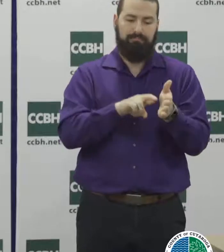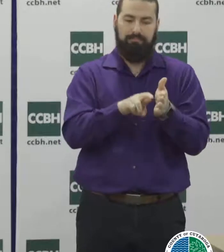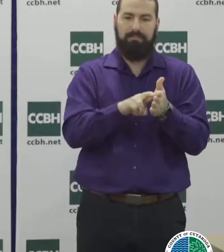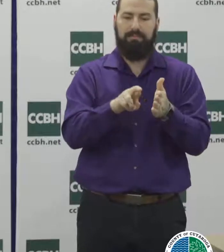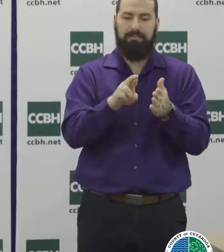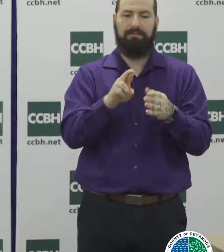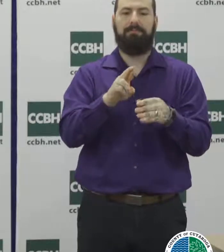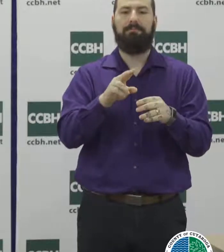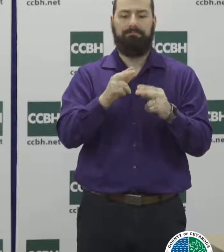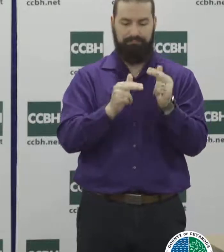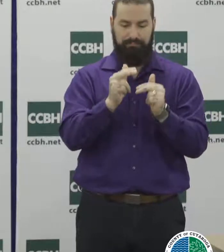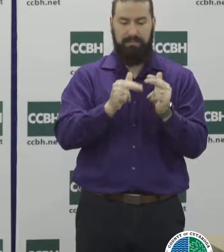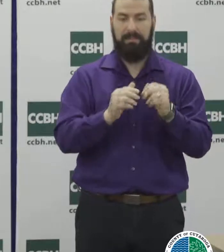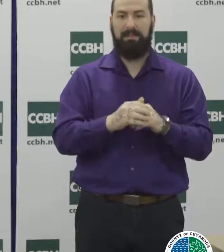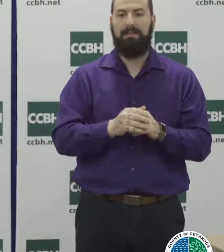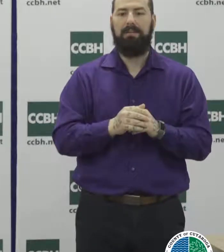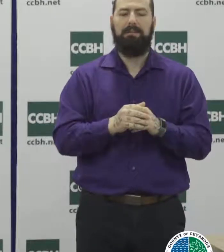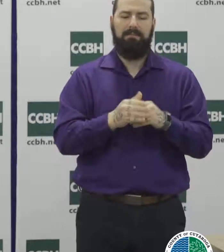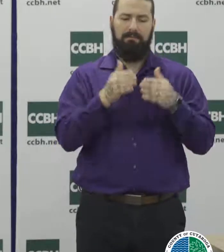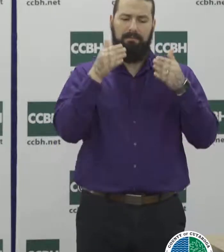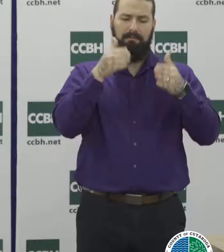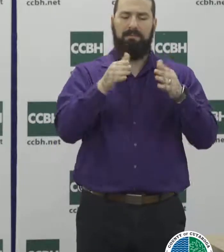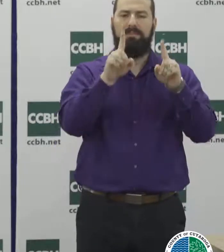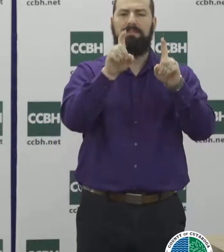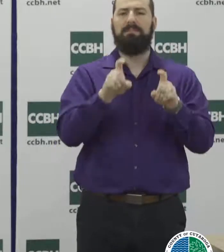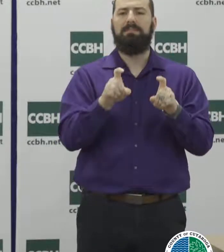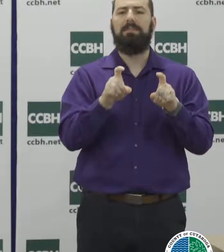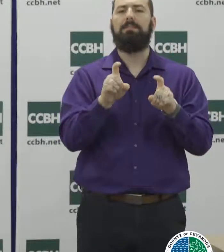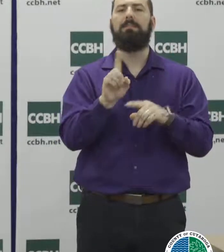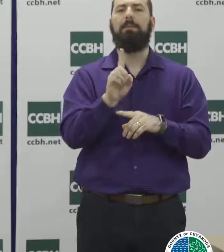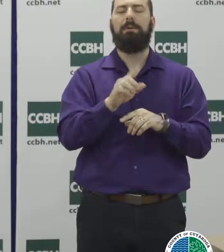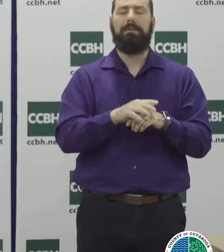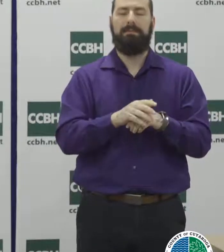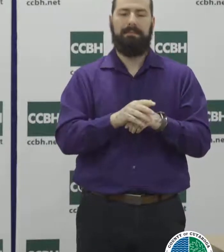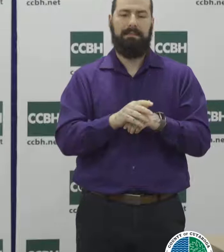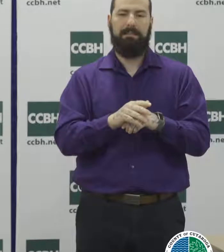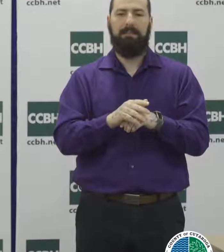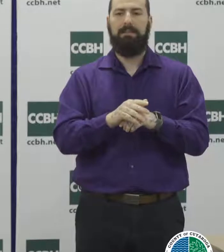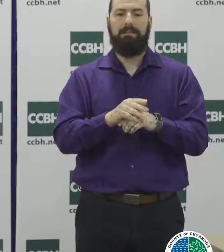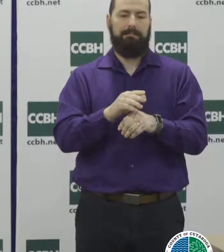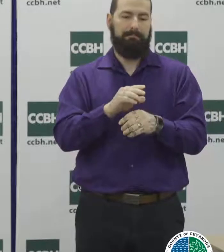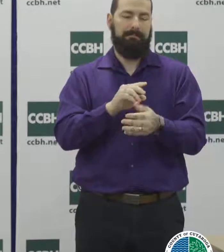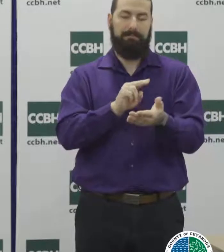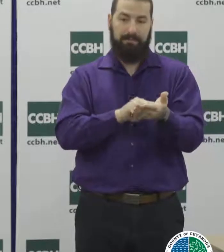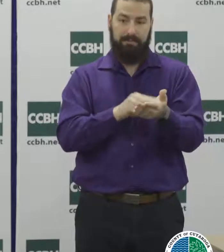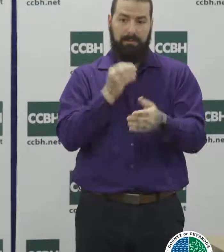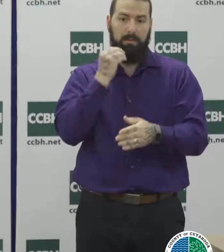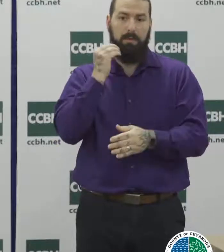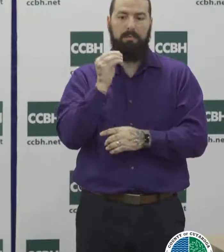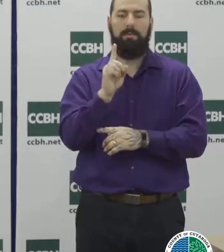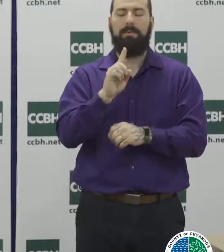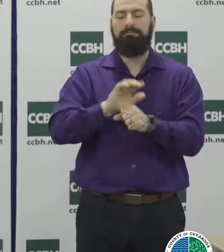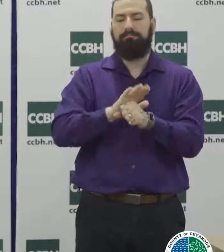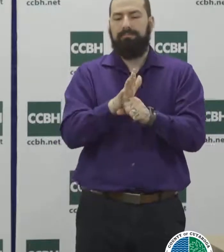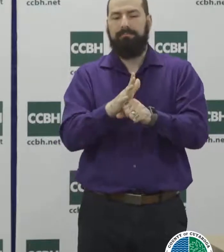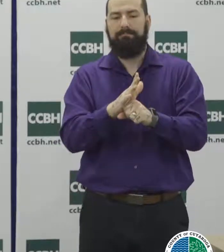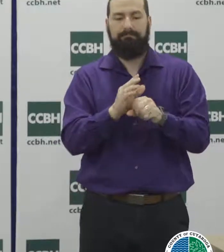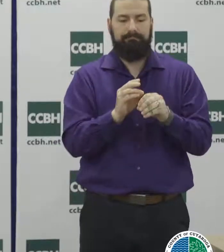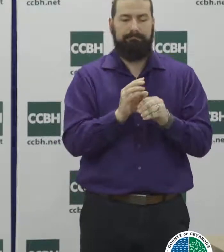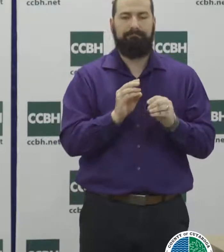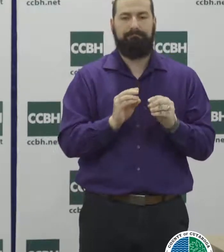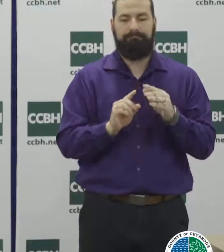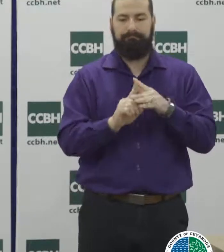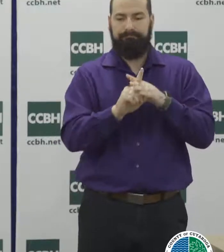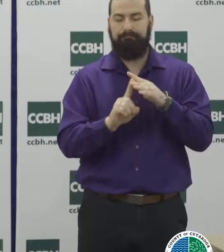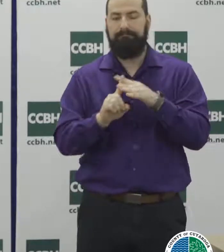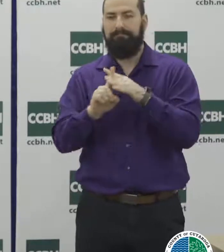Testing will be prioritized at nursing homes where exposures to COVID-19 have occurred, or where there is current activity beginning first